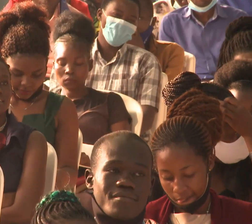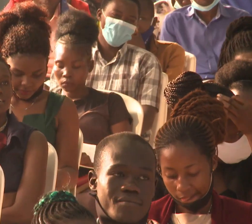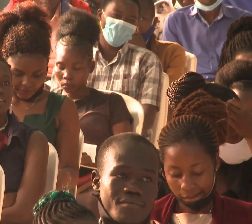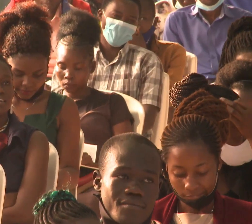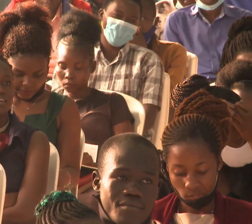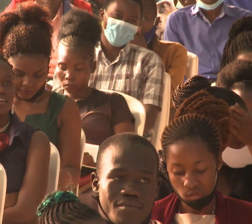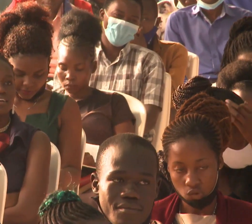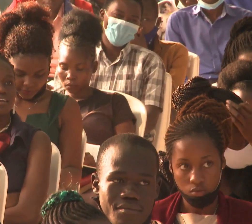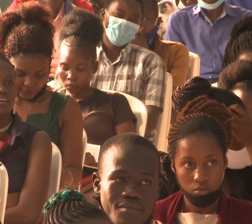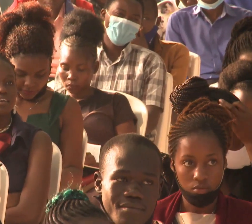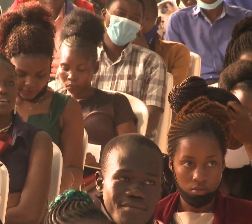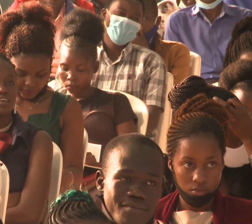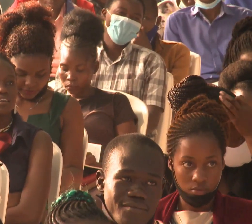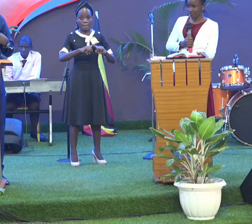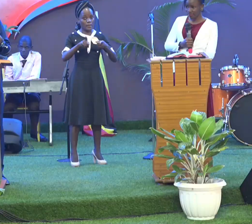did I do to my